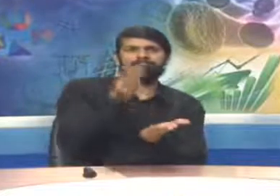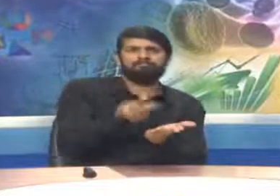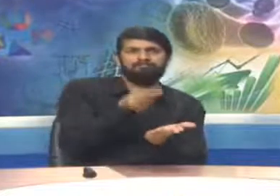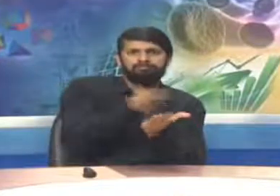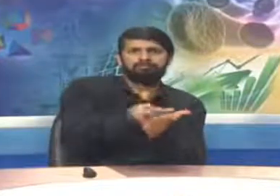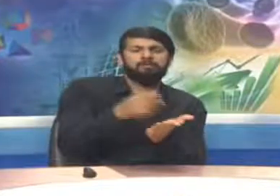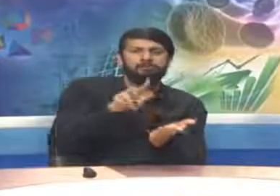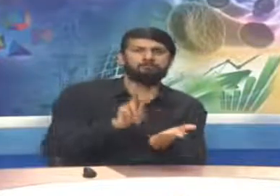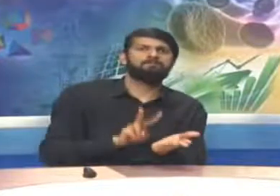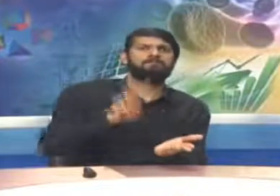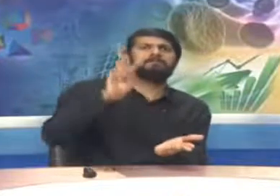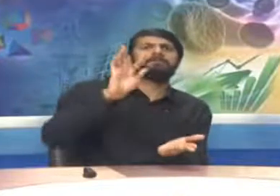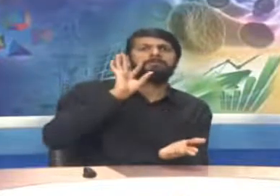surplus value. It means